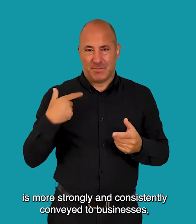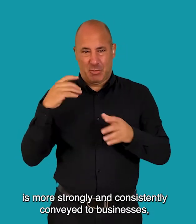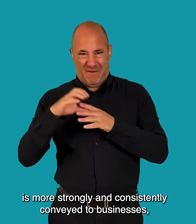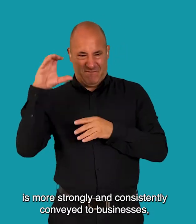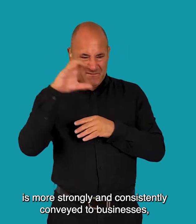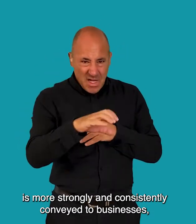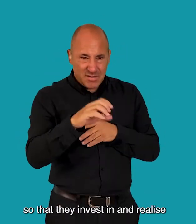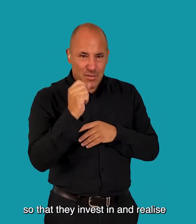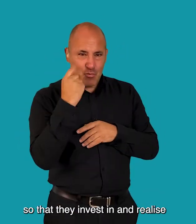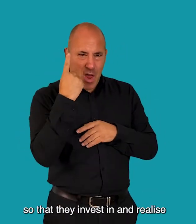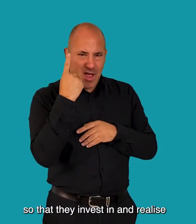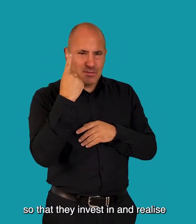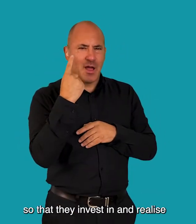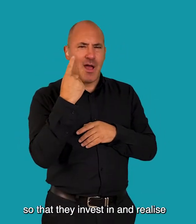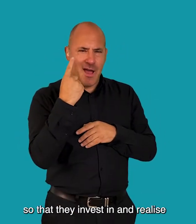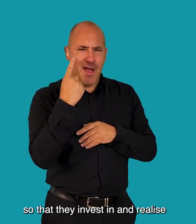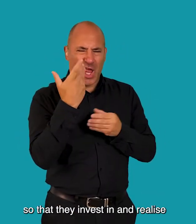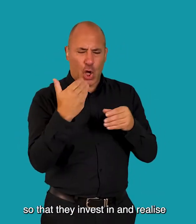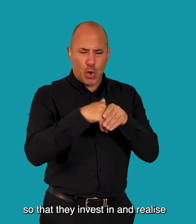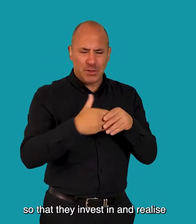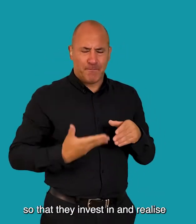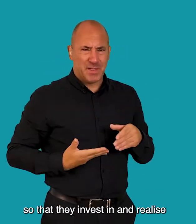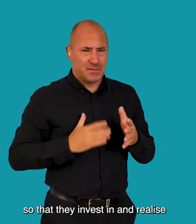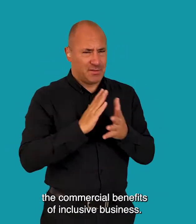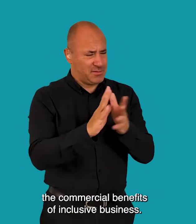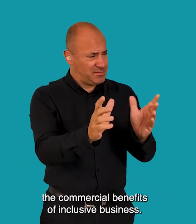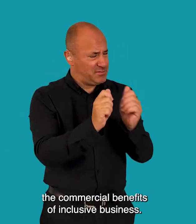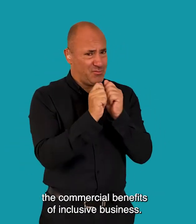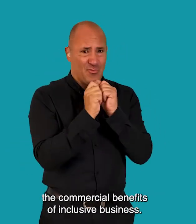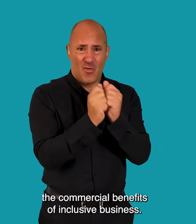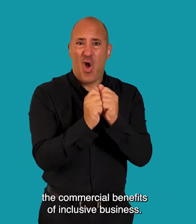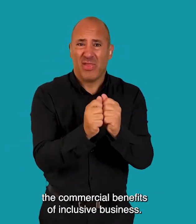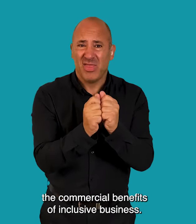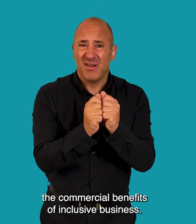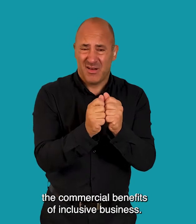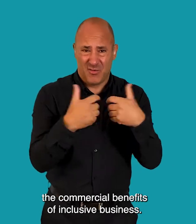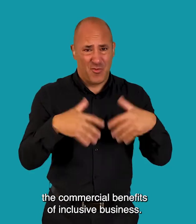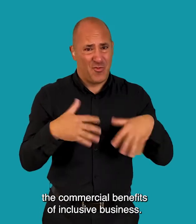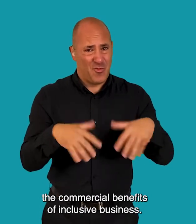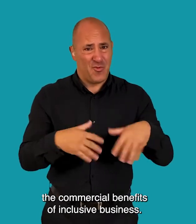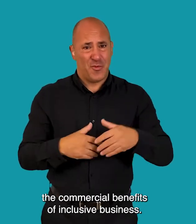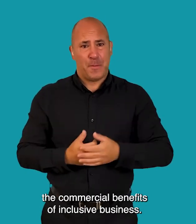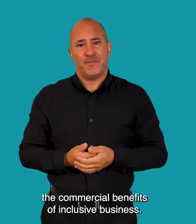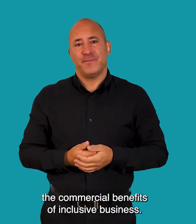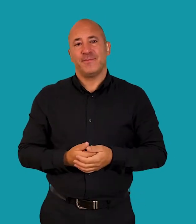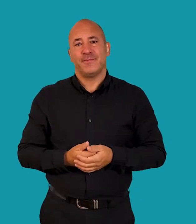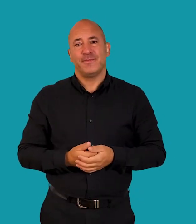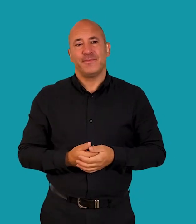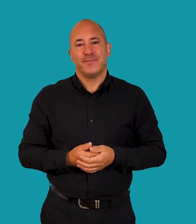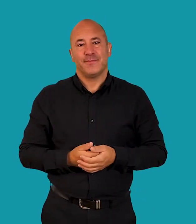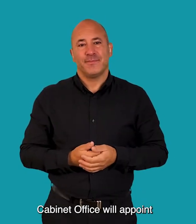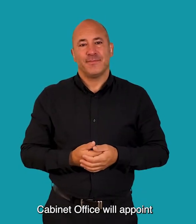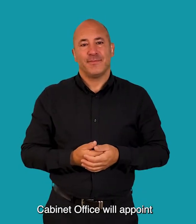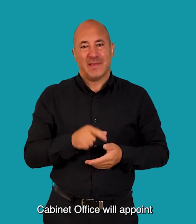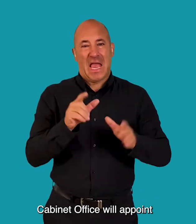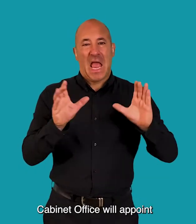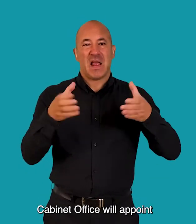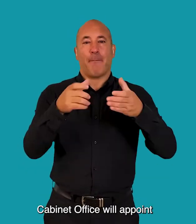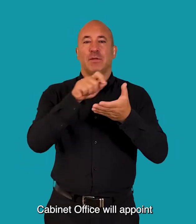businesses, so that they invest in and realise the commercial benefits of inclusive business. Cabinet Office will appoint